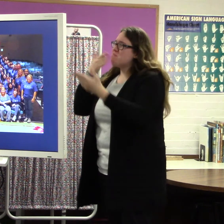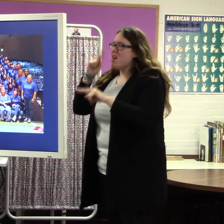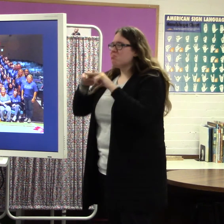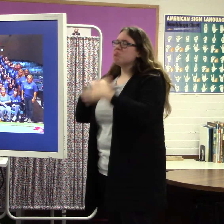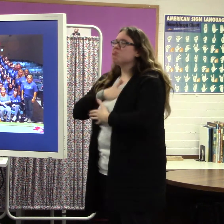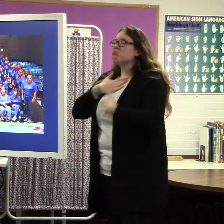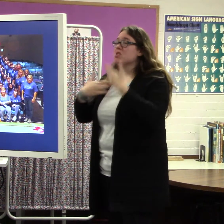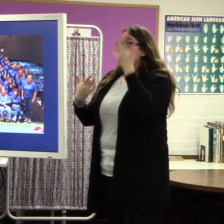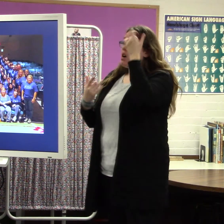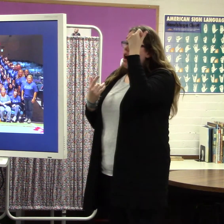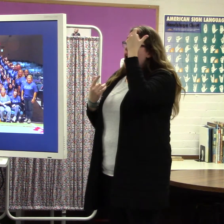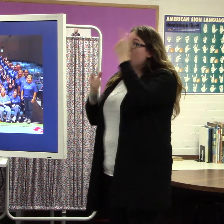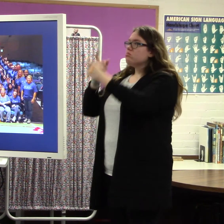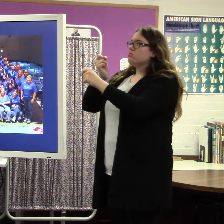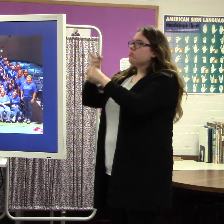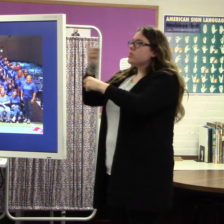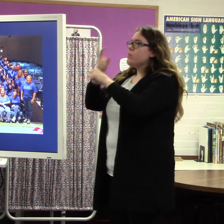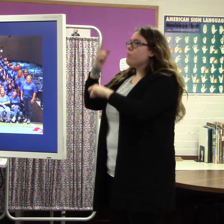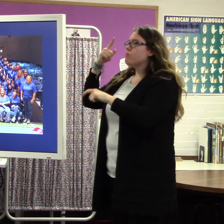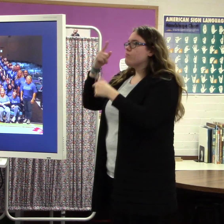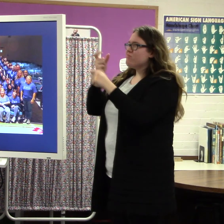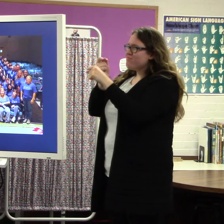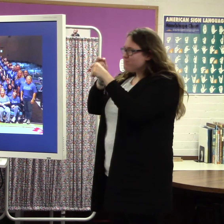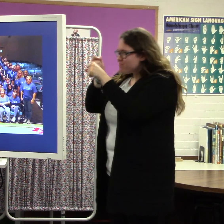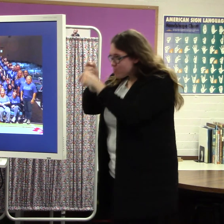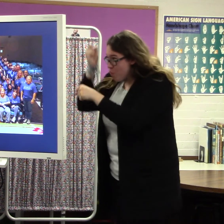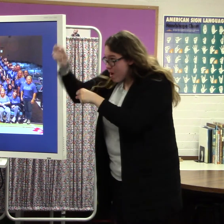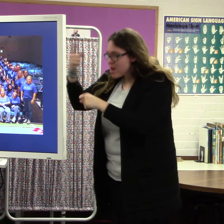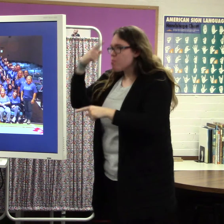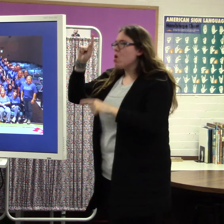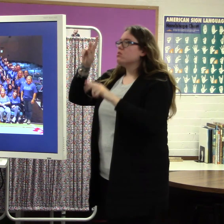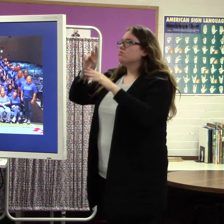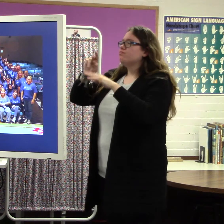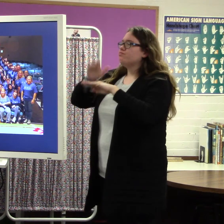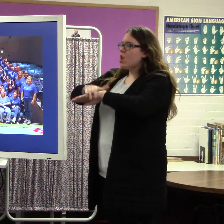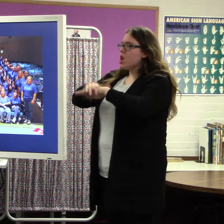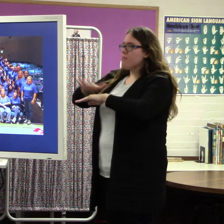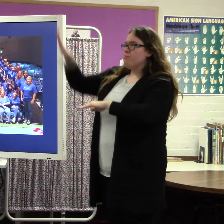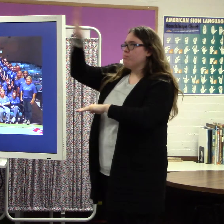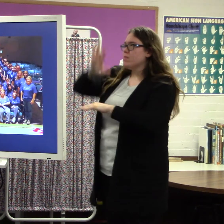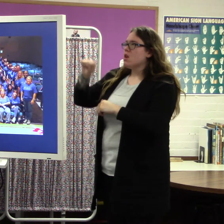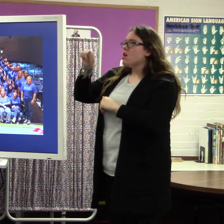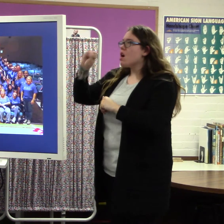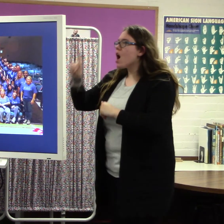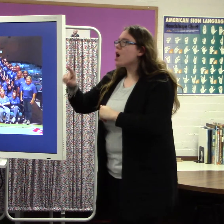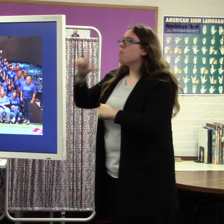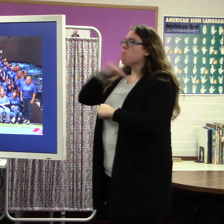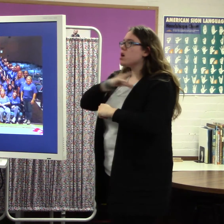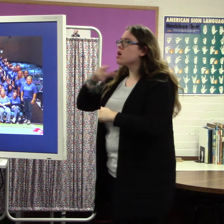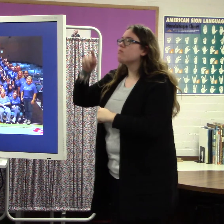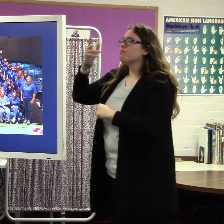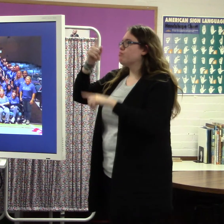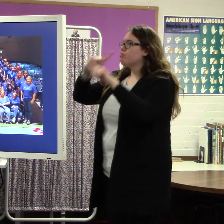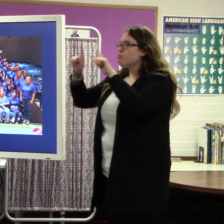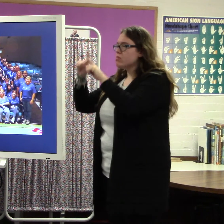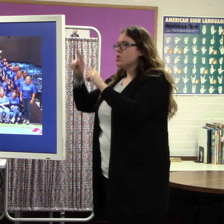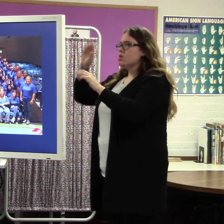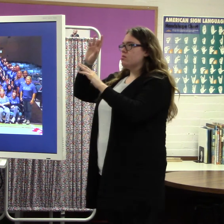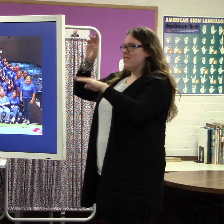school it's very small. So, if for the next, conference, there's conferences around New England. There's